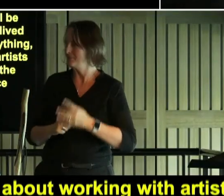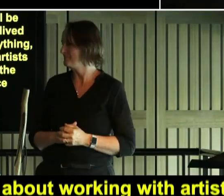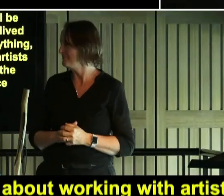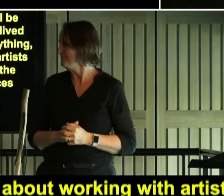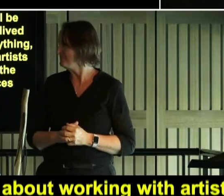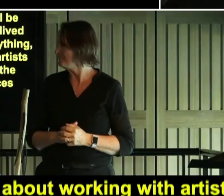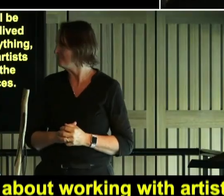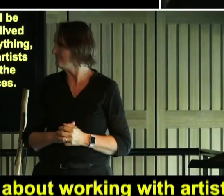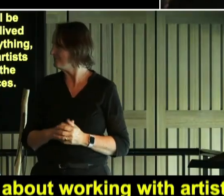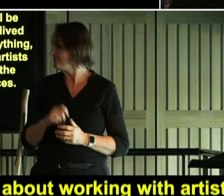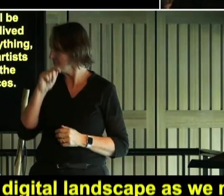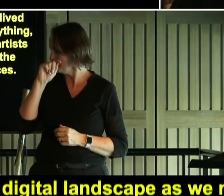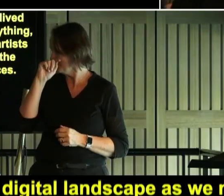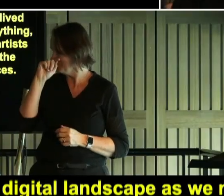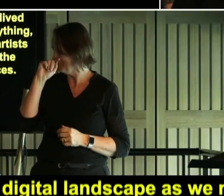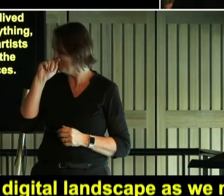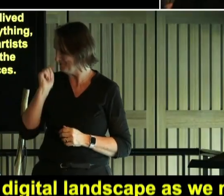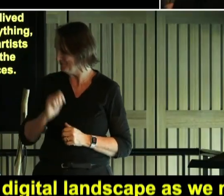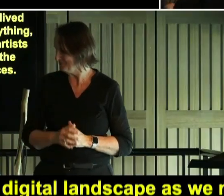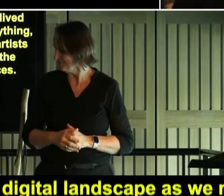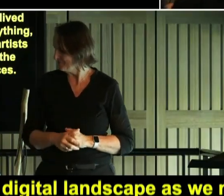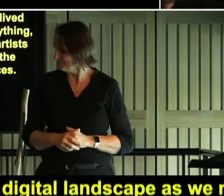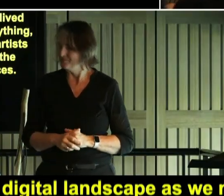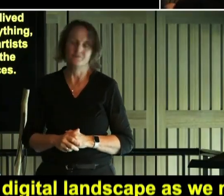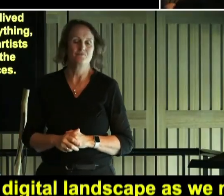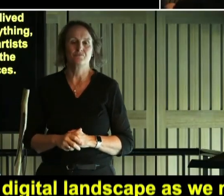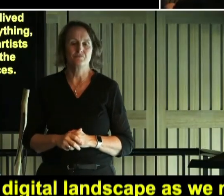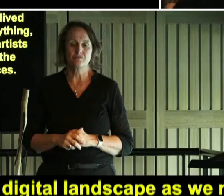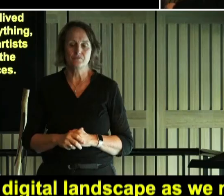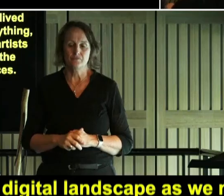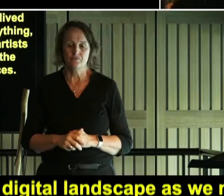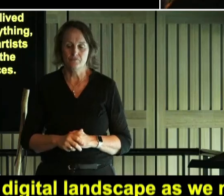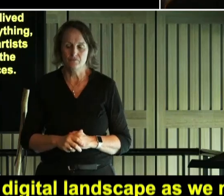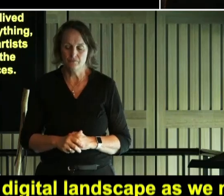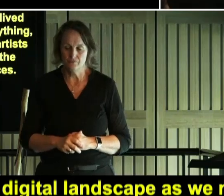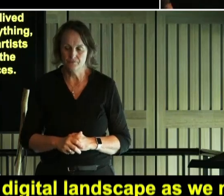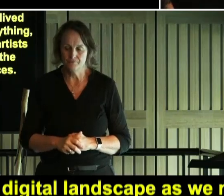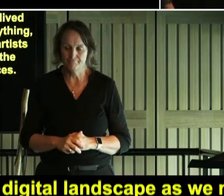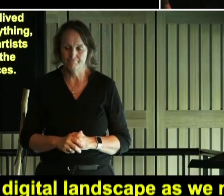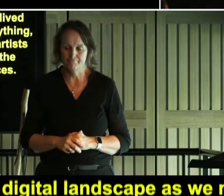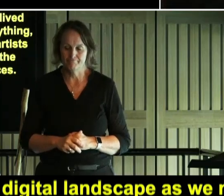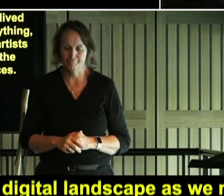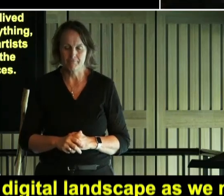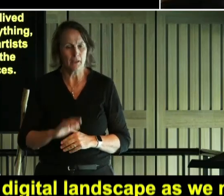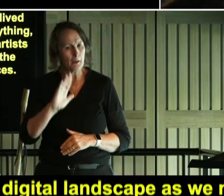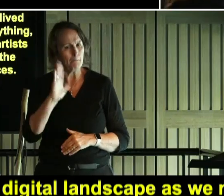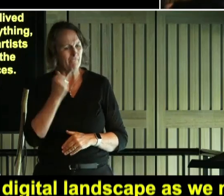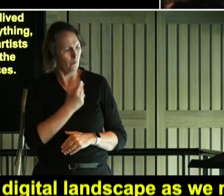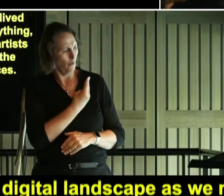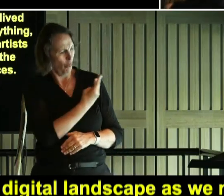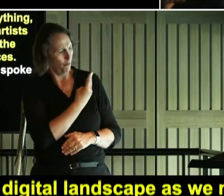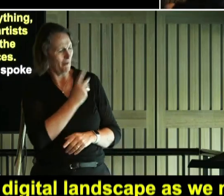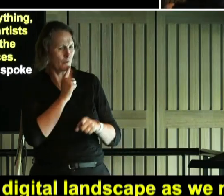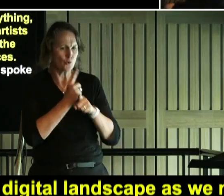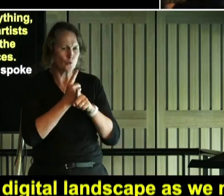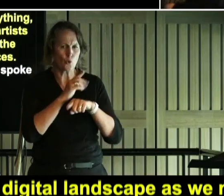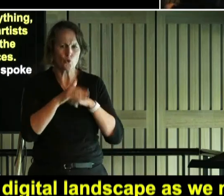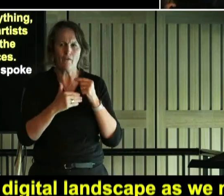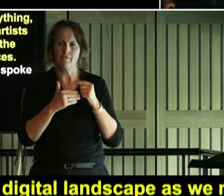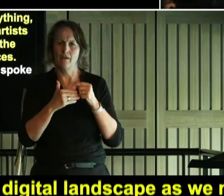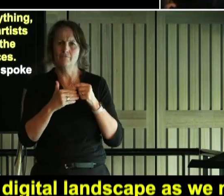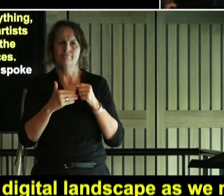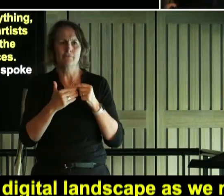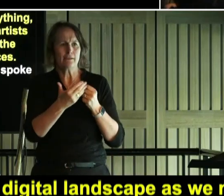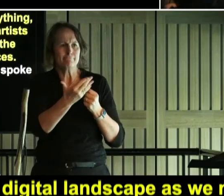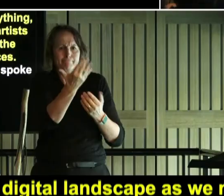In the first question, you each spoke about collaboration, collective